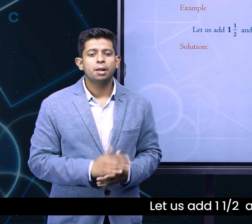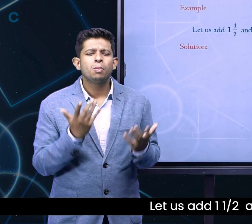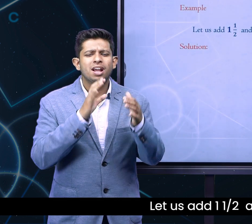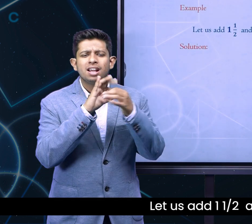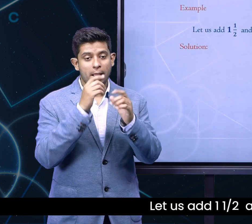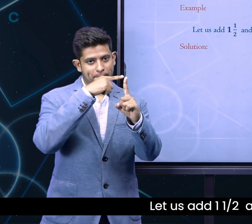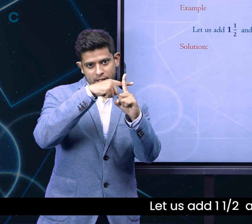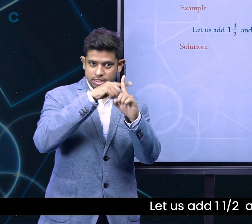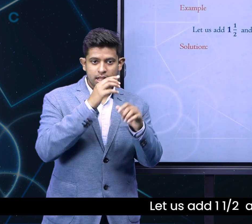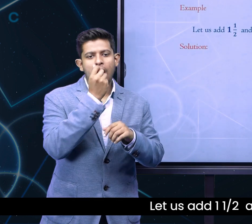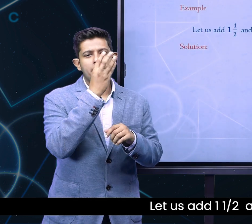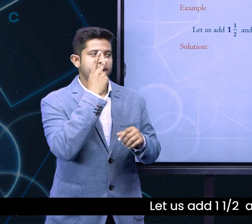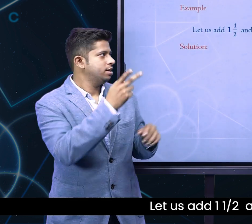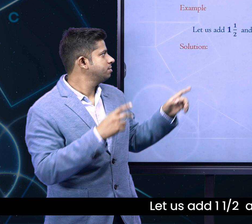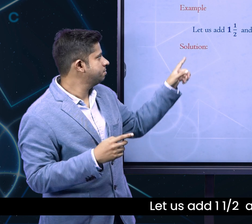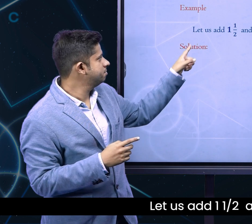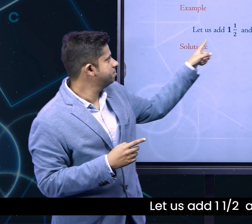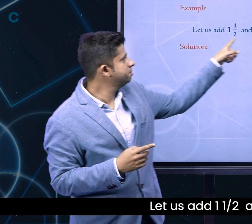us add 1 by 2 and 2 by 2.